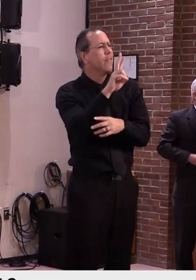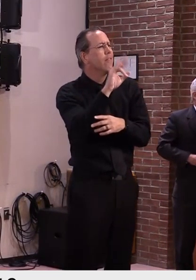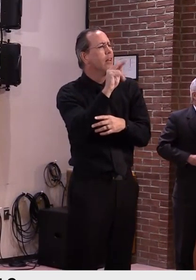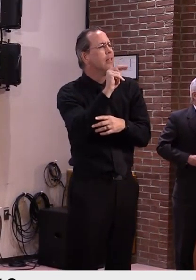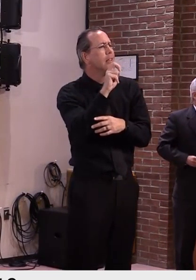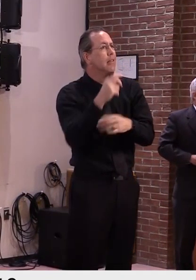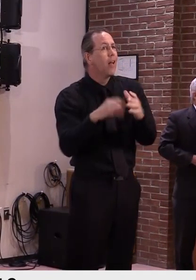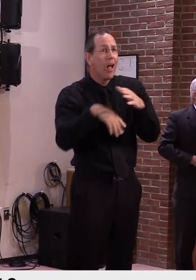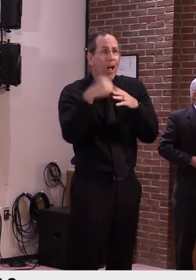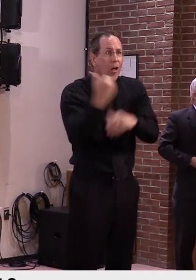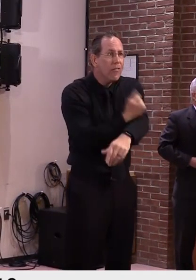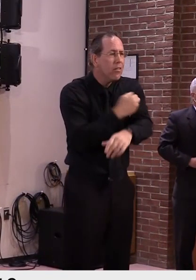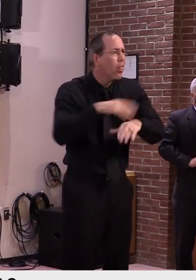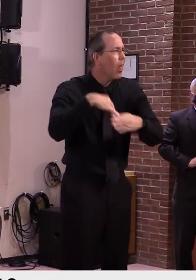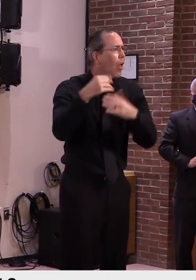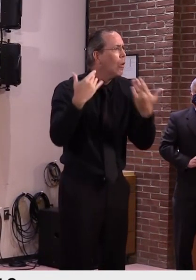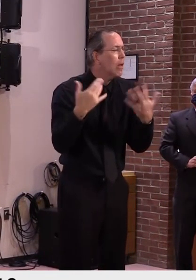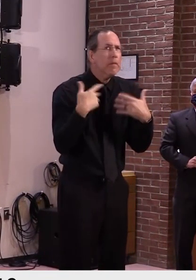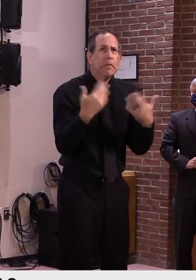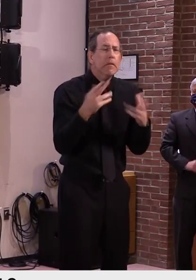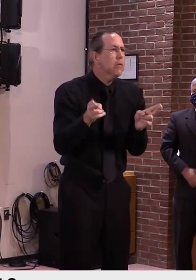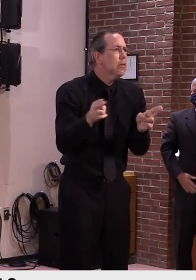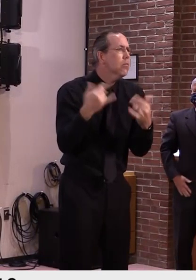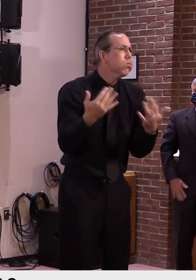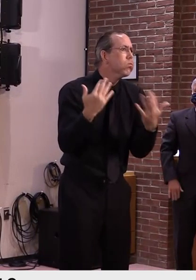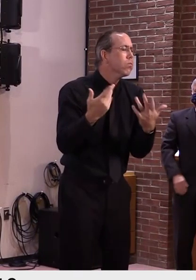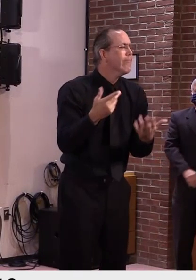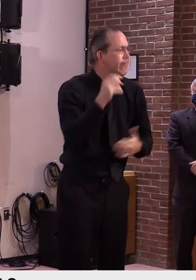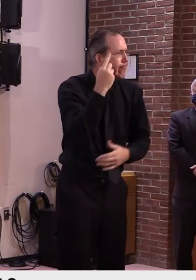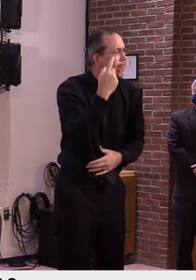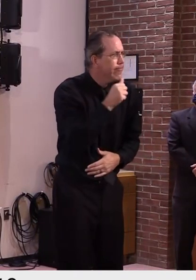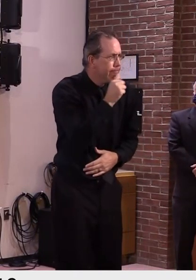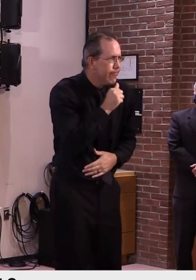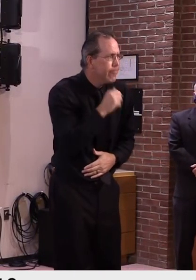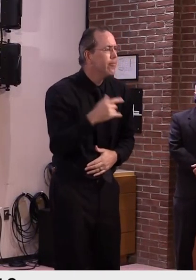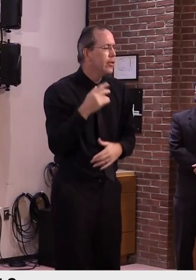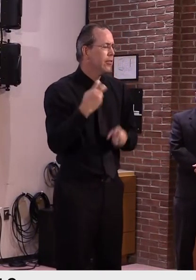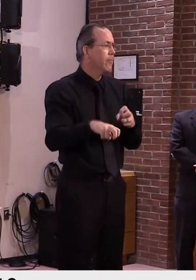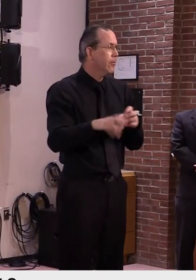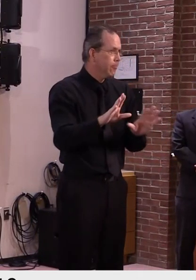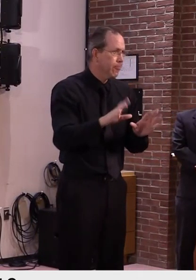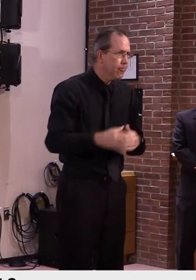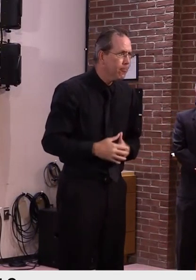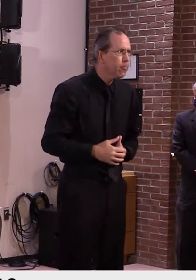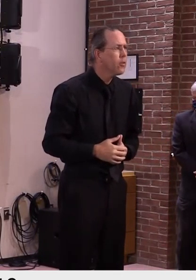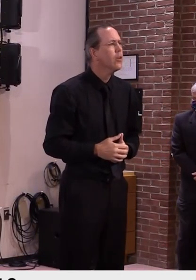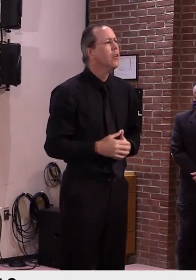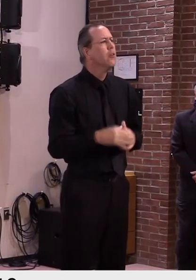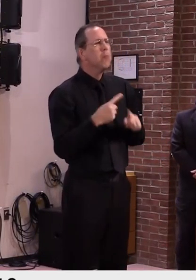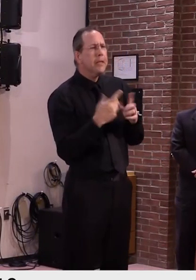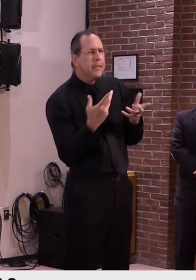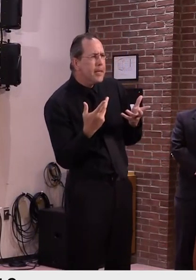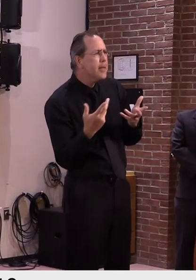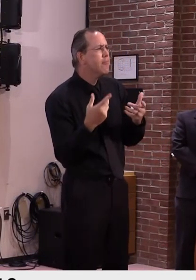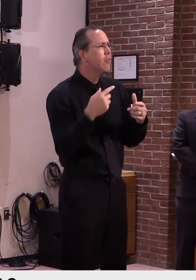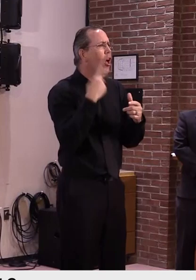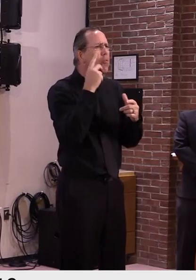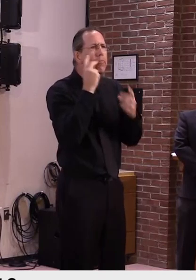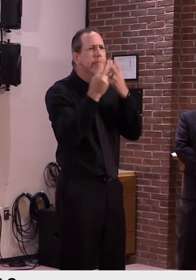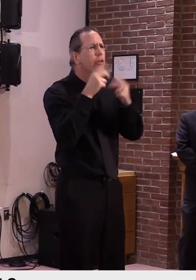this position. And all of this, plus the alarming trends we've seen in other parts of the country and